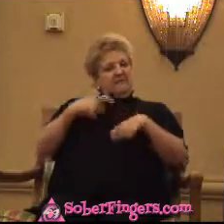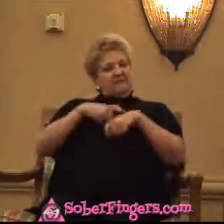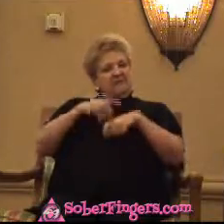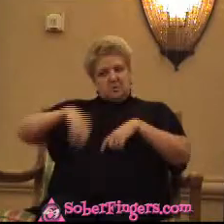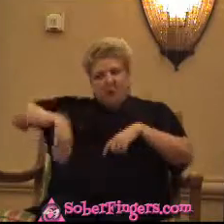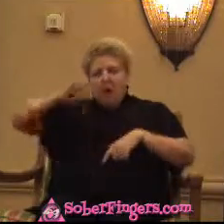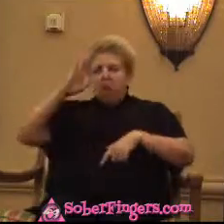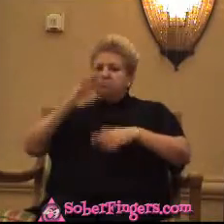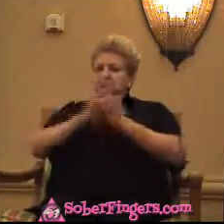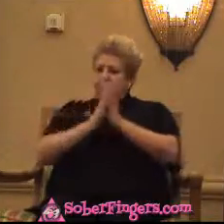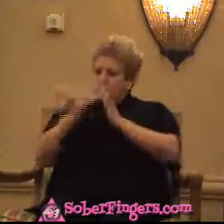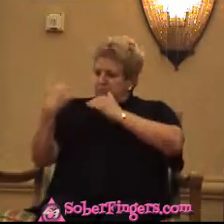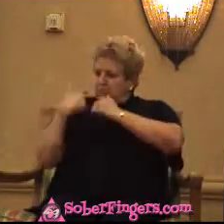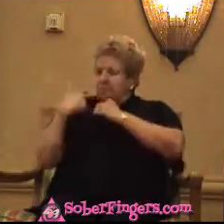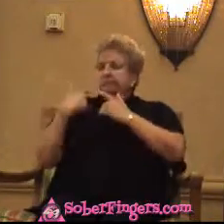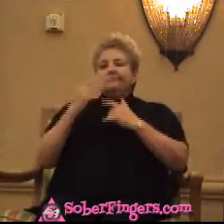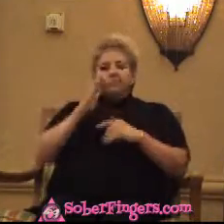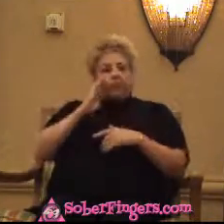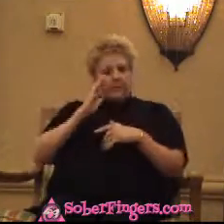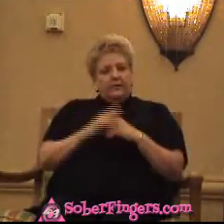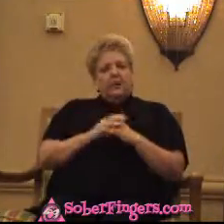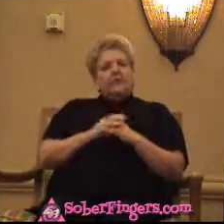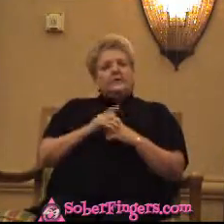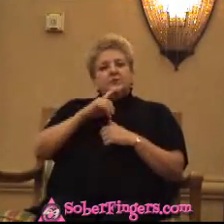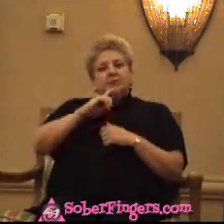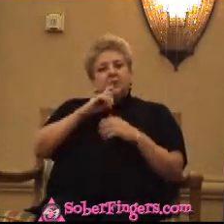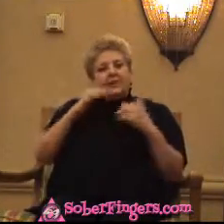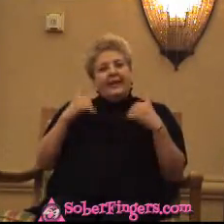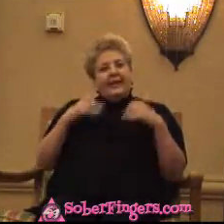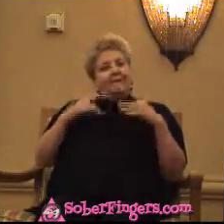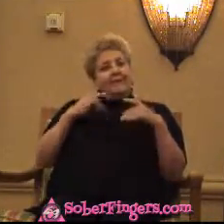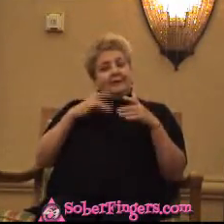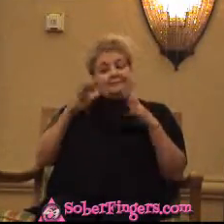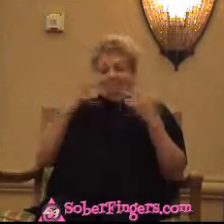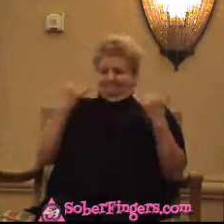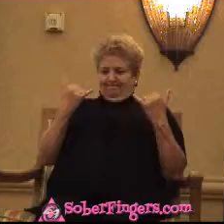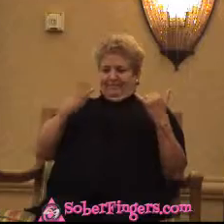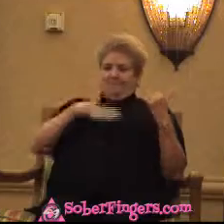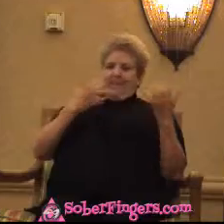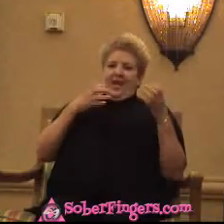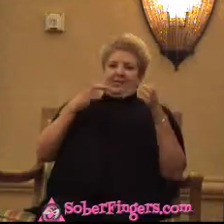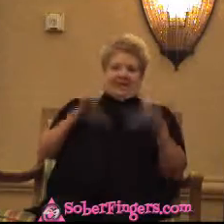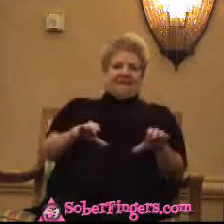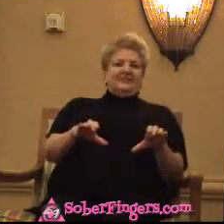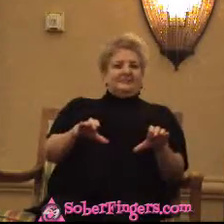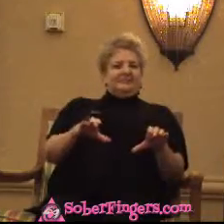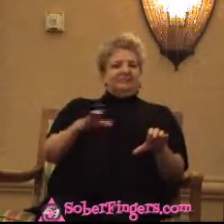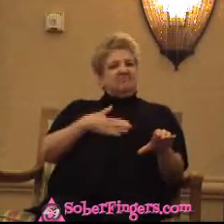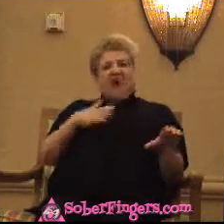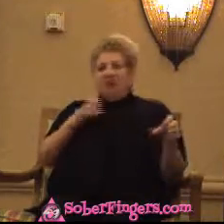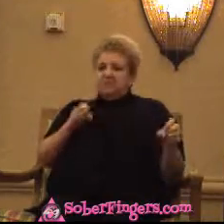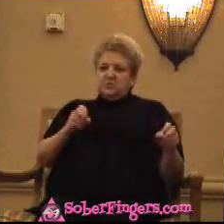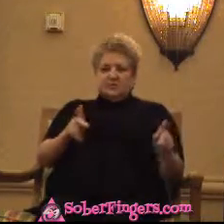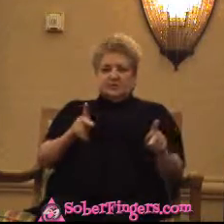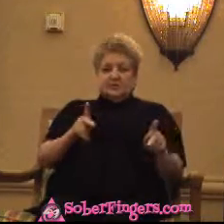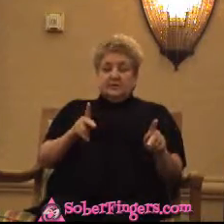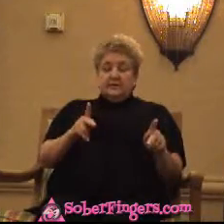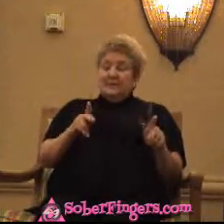had these, you know, feelings that this is my chance. Of course, you know, I'm an alcoholic. You